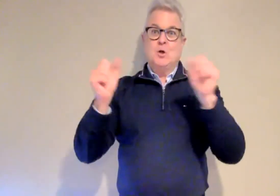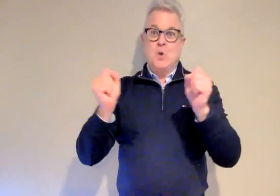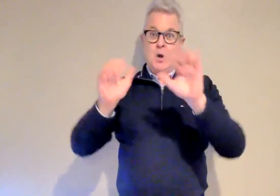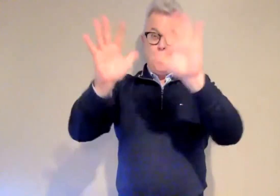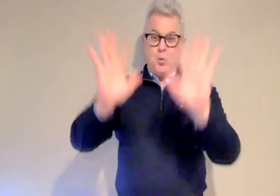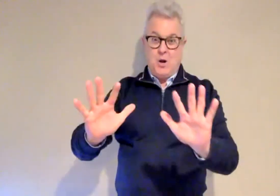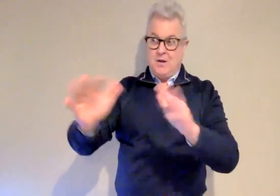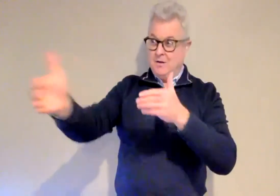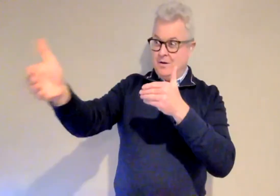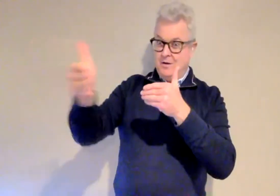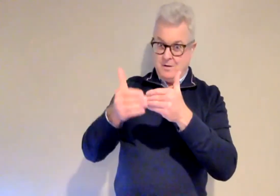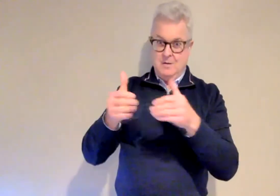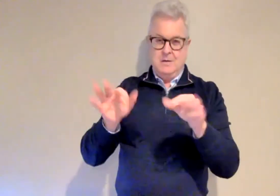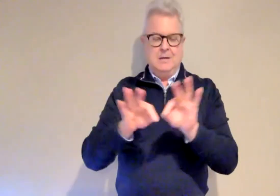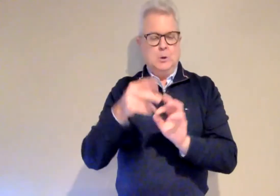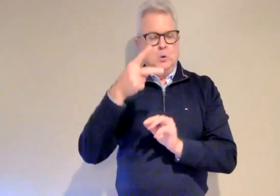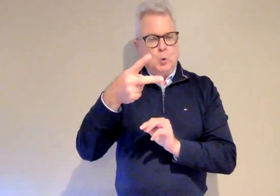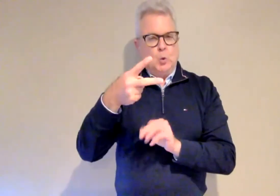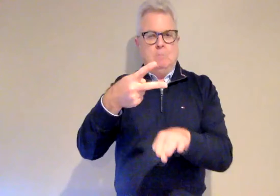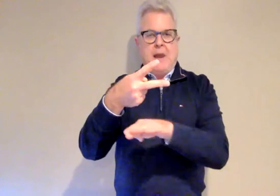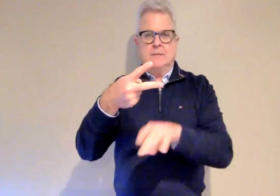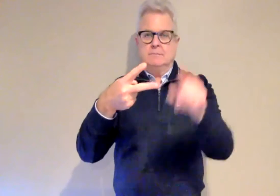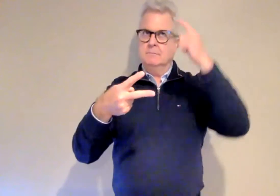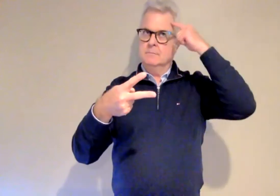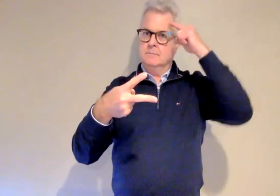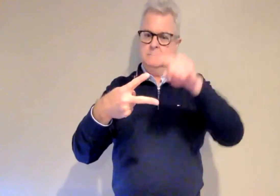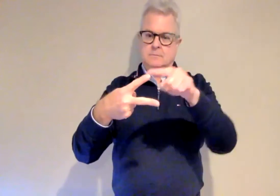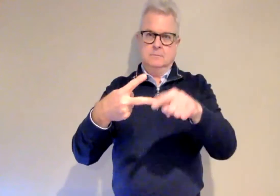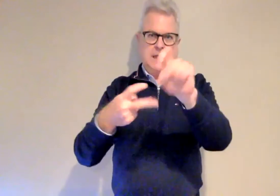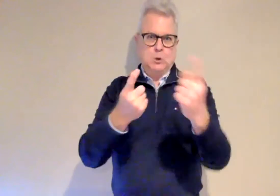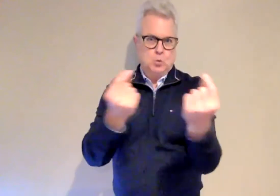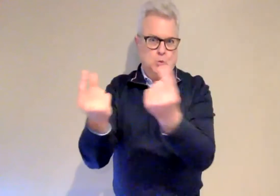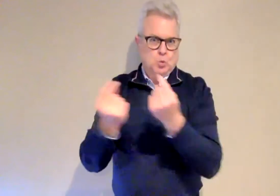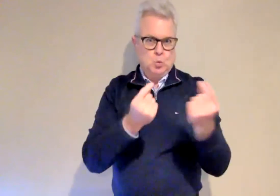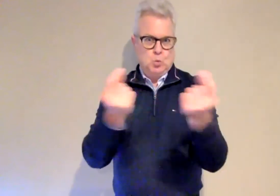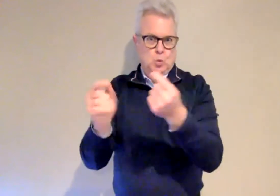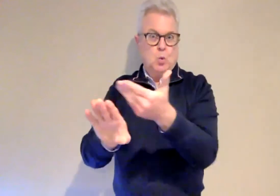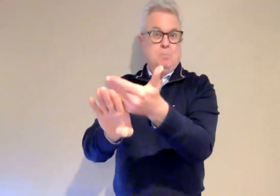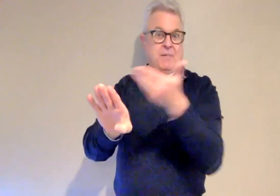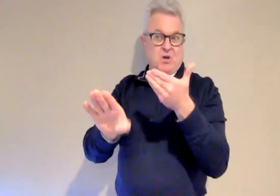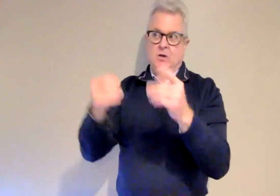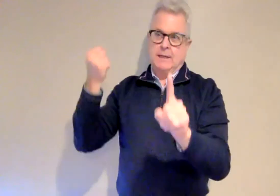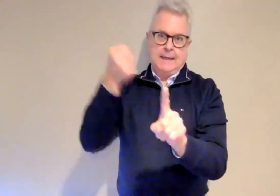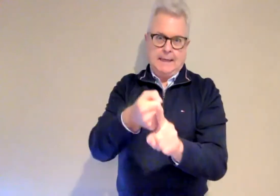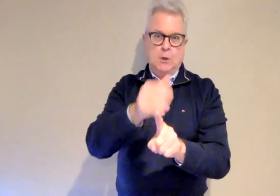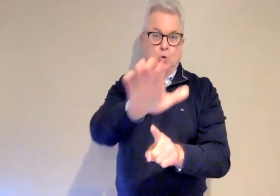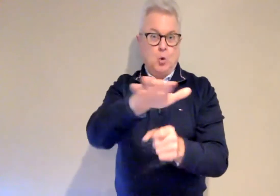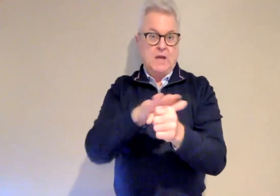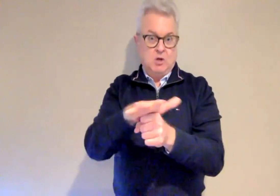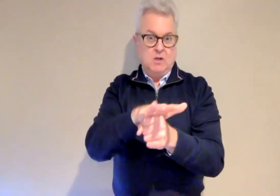When you're confronted during these storms in the winter, there are two basic things that you need to keep in mind before